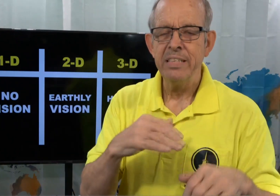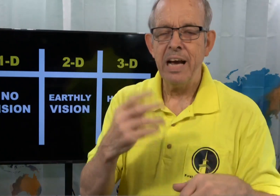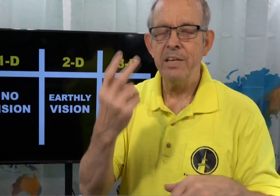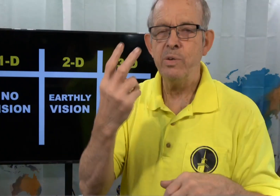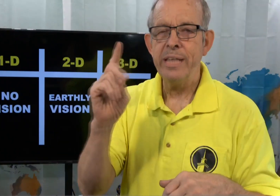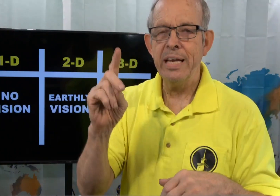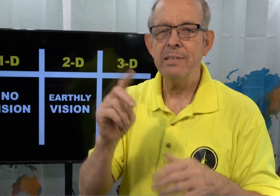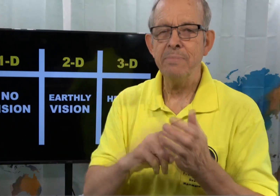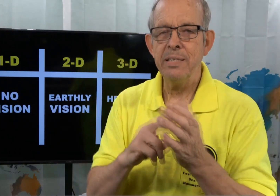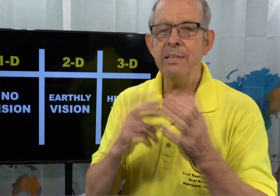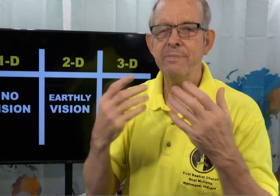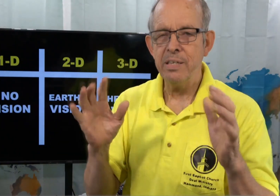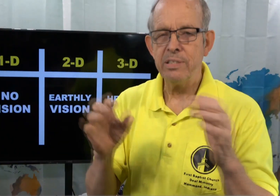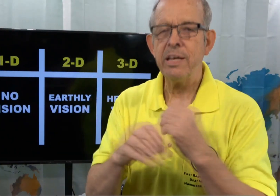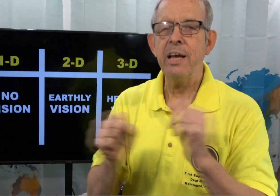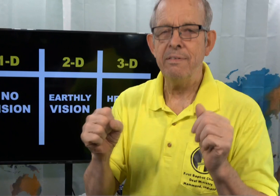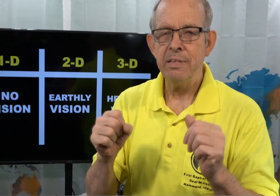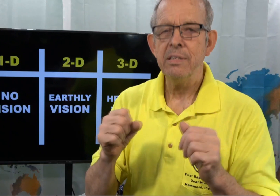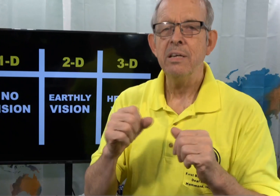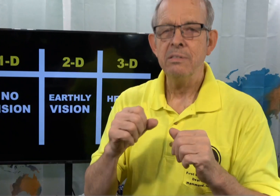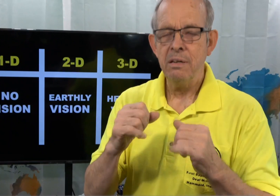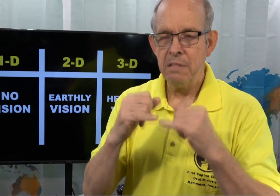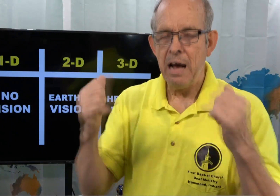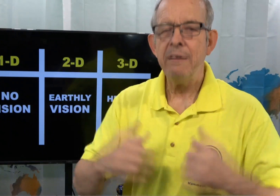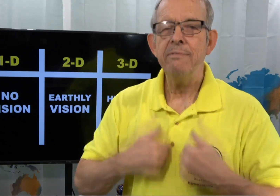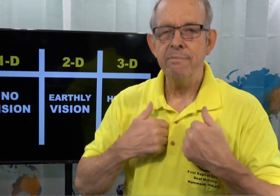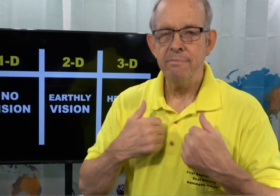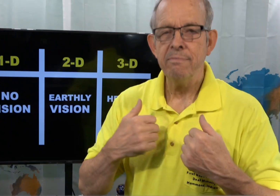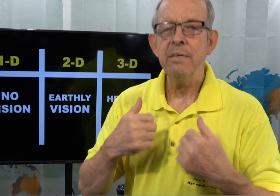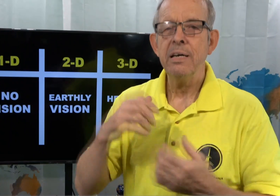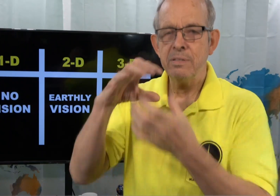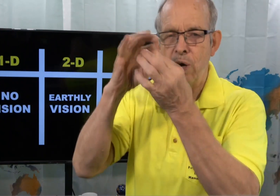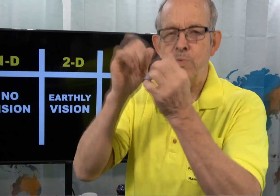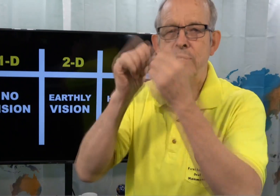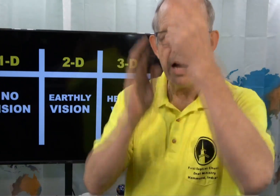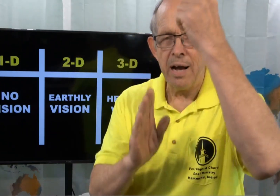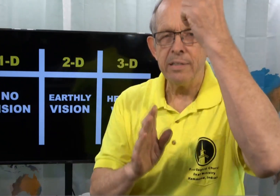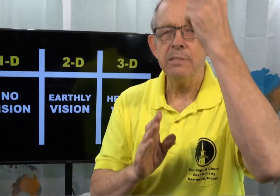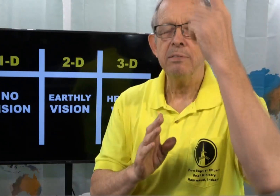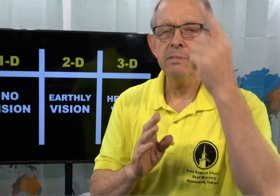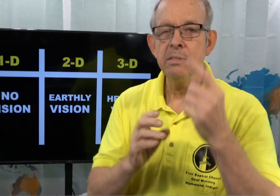Now, today, me, please say, life, join with God,